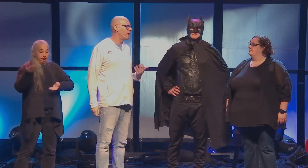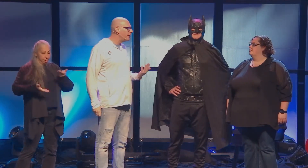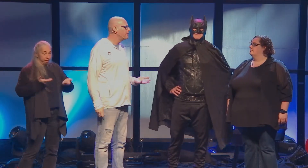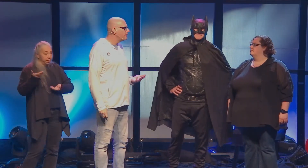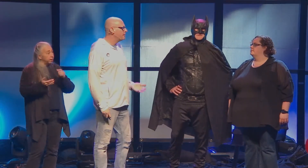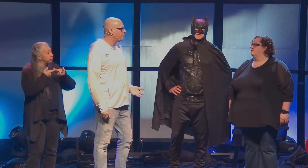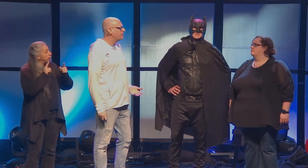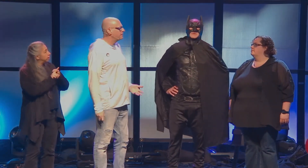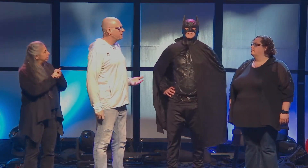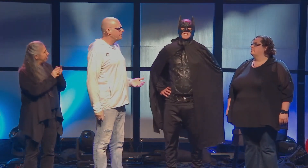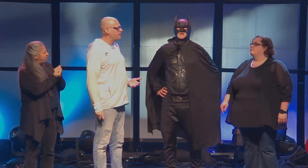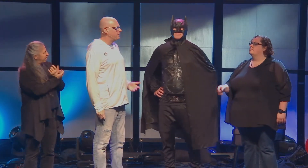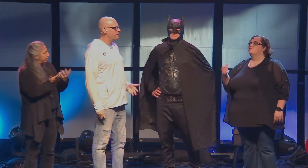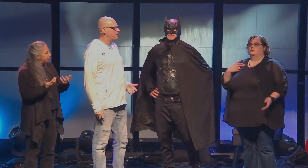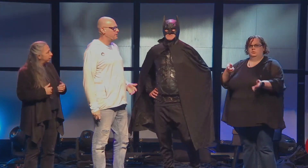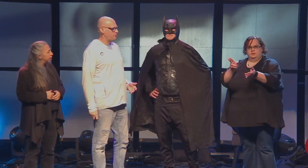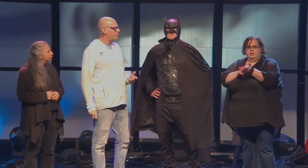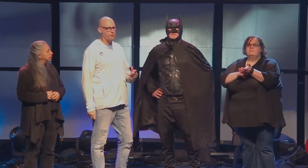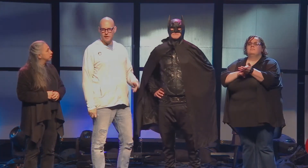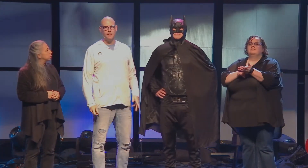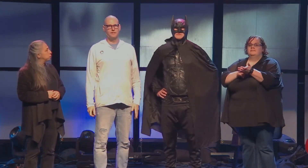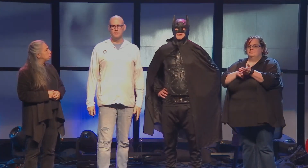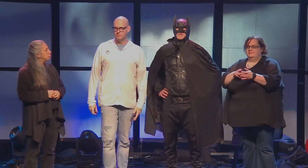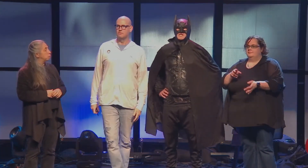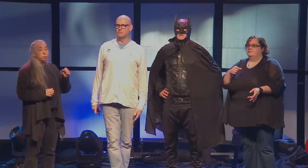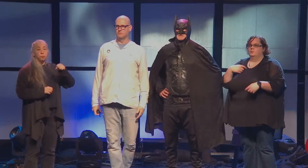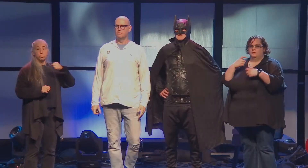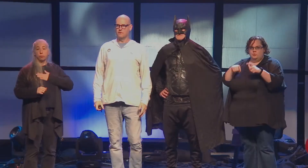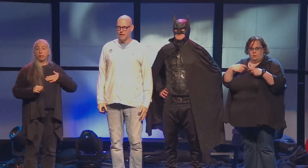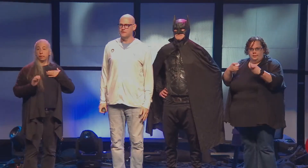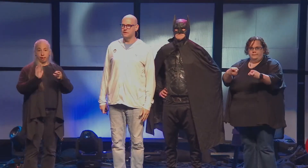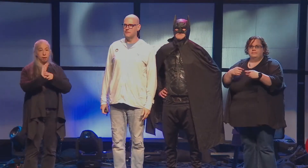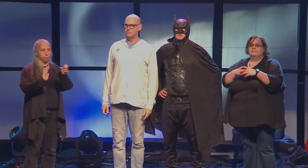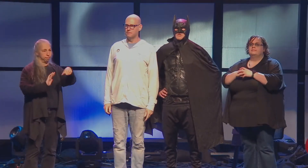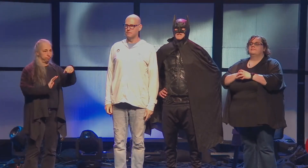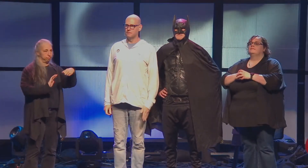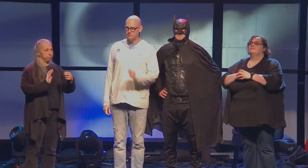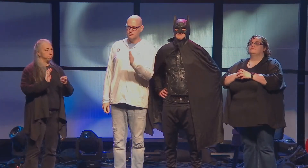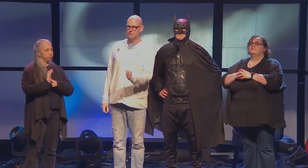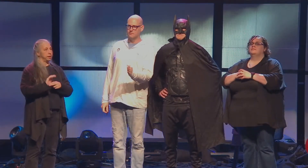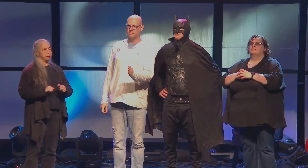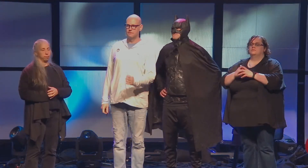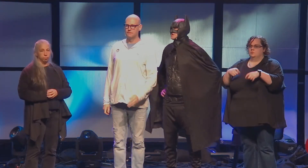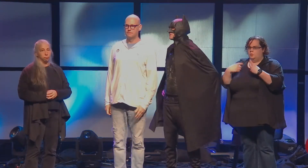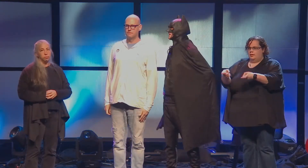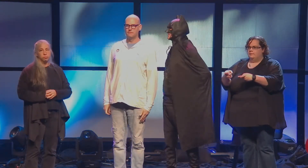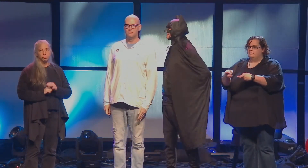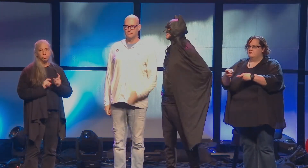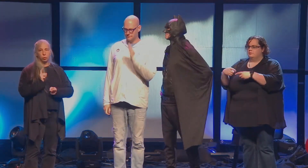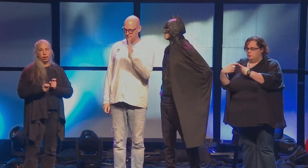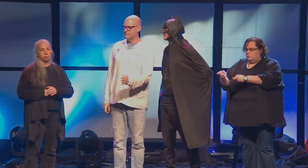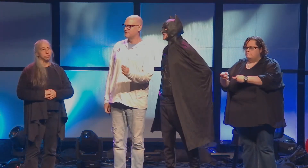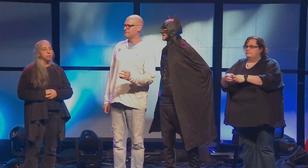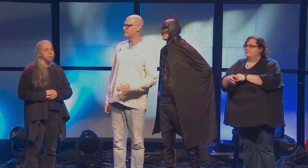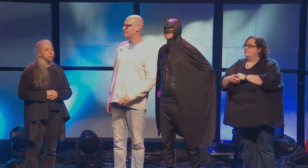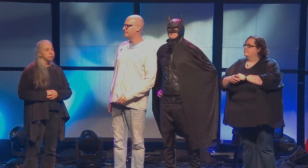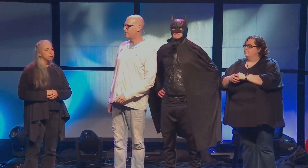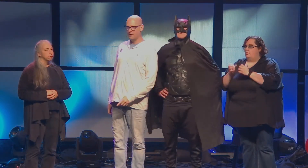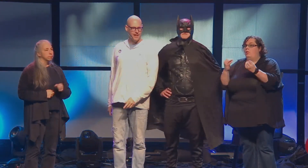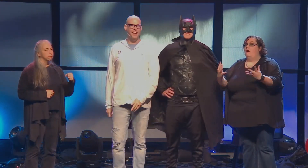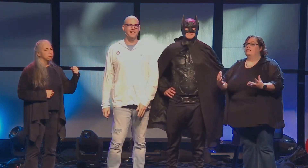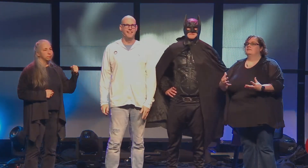thing, right? So sign up, Ooh, yes, donate, yes. donate, donate. A